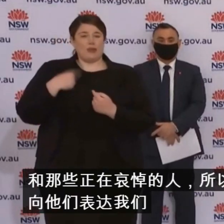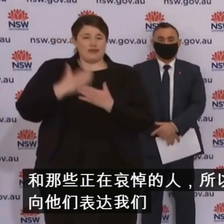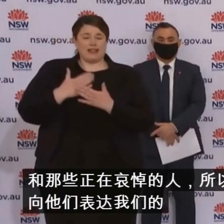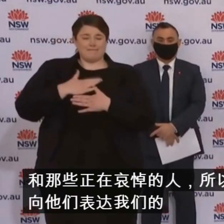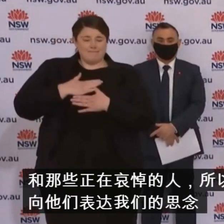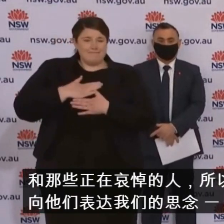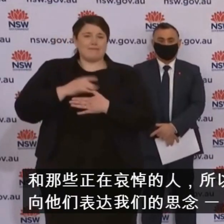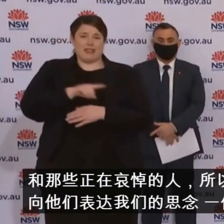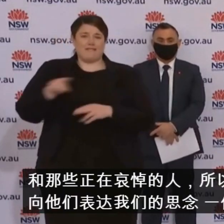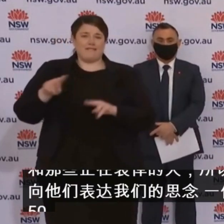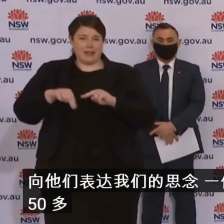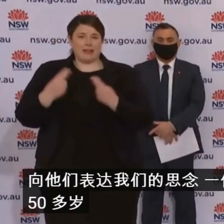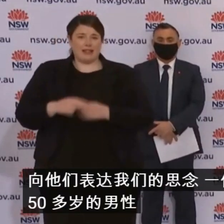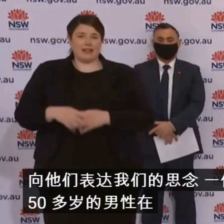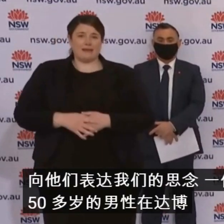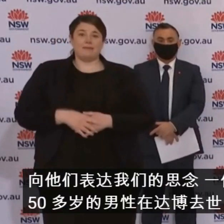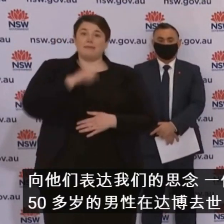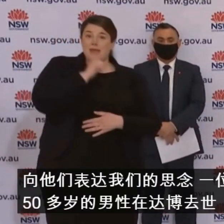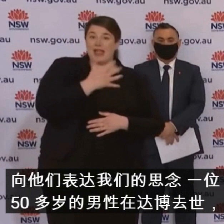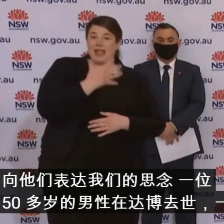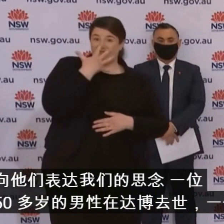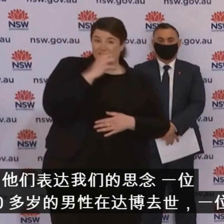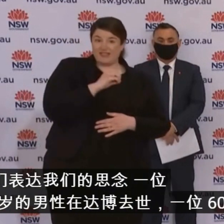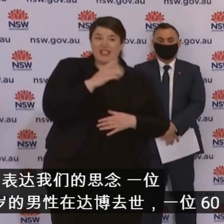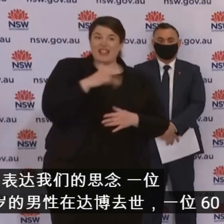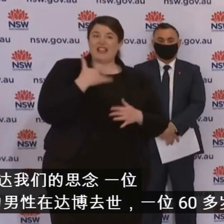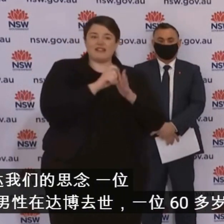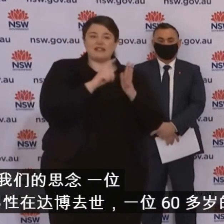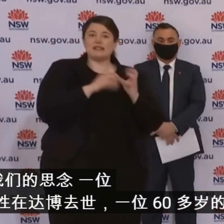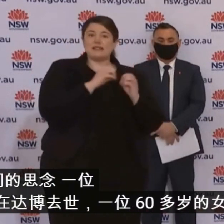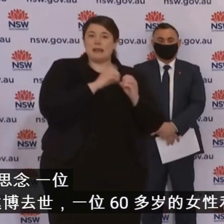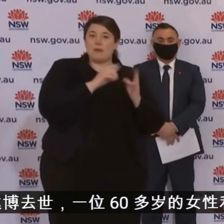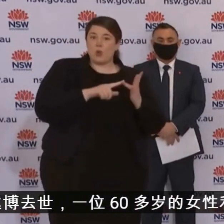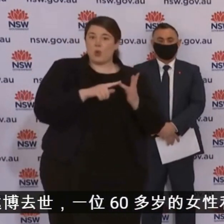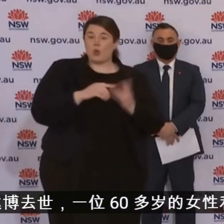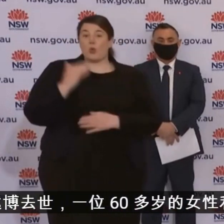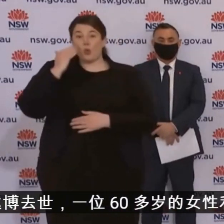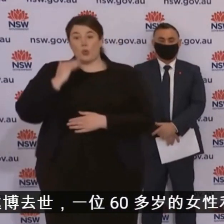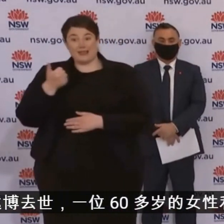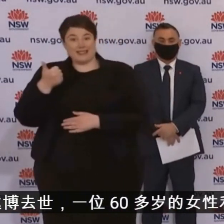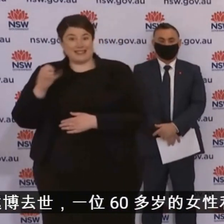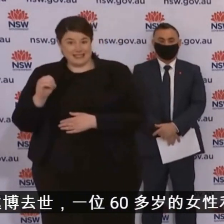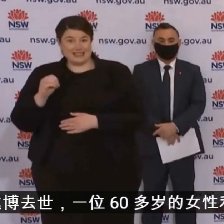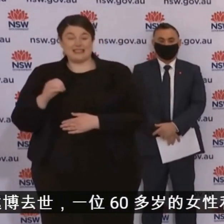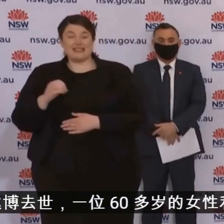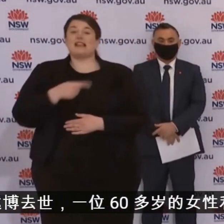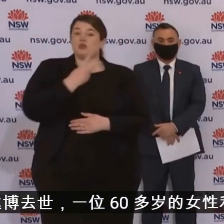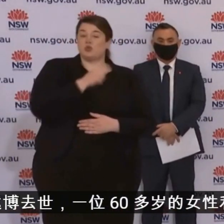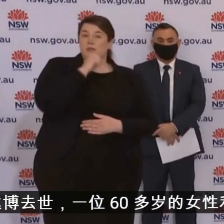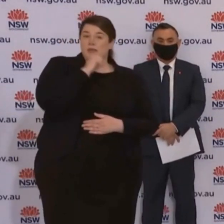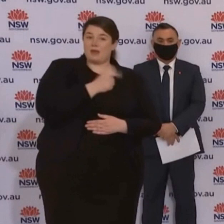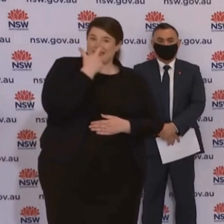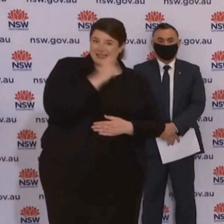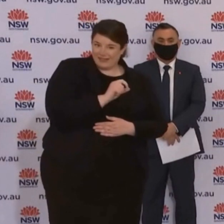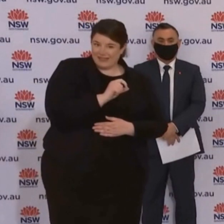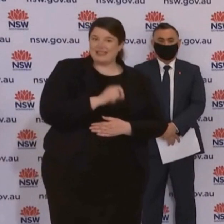thoughts to them. A male in his 50s in Dubbo passed away, a female in her 60s, and 2 males in their 70s, and